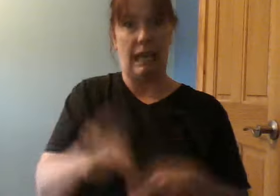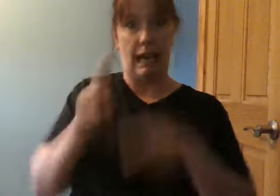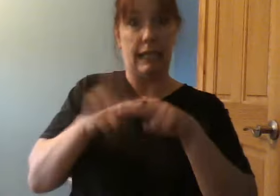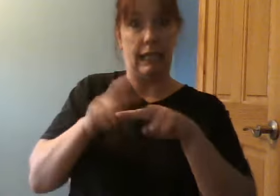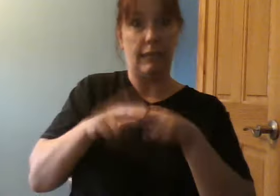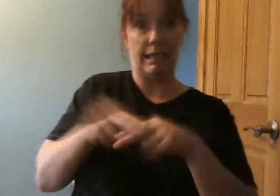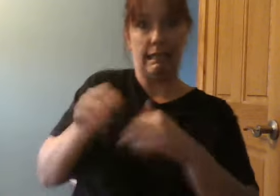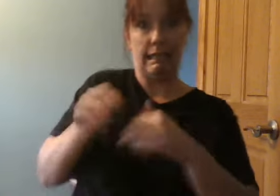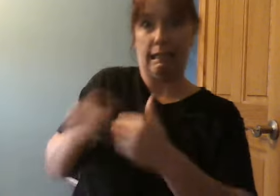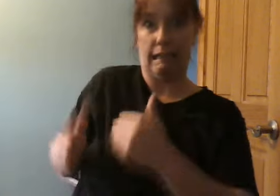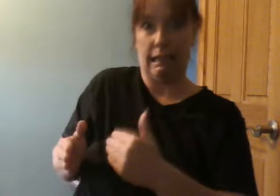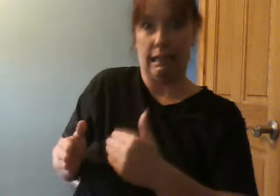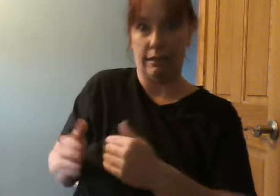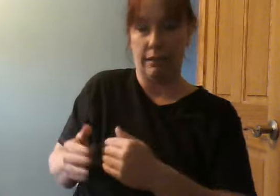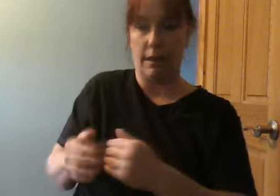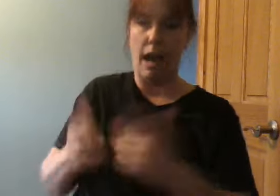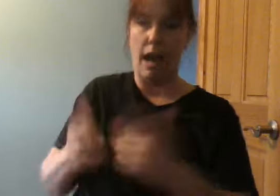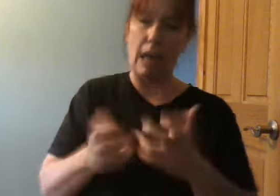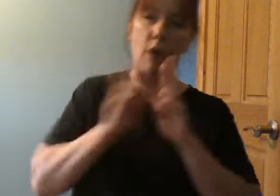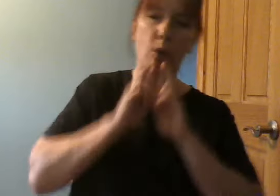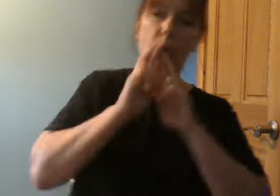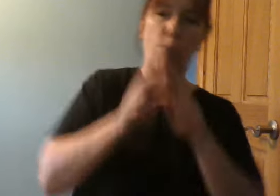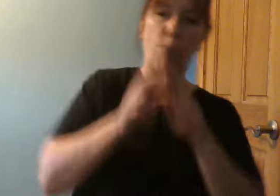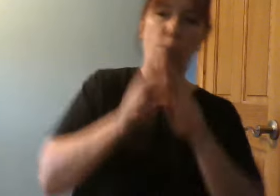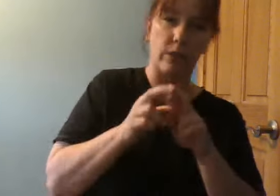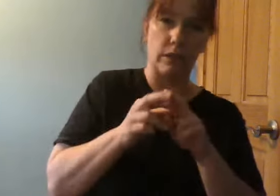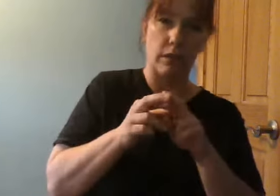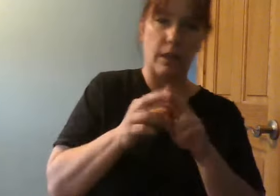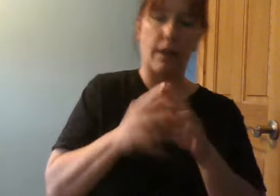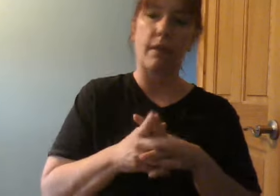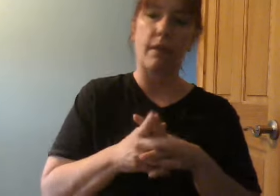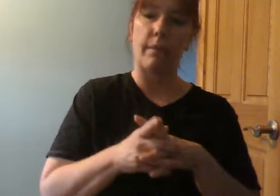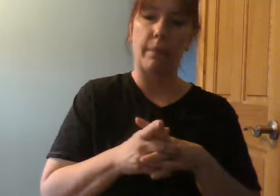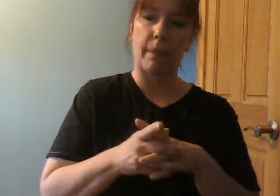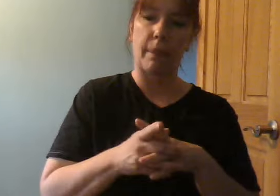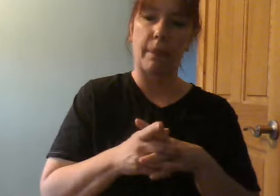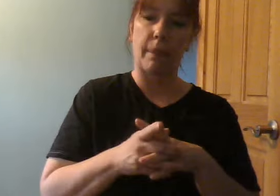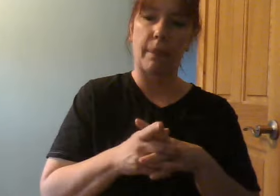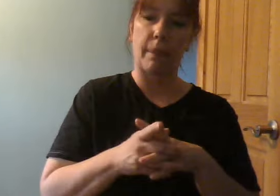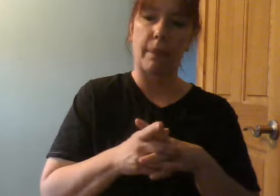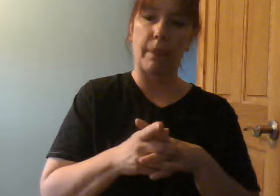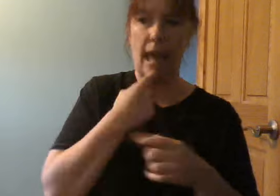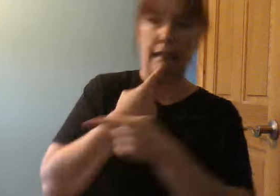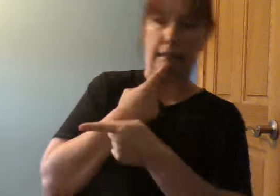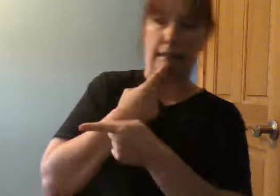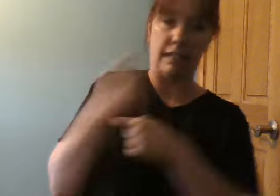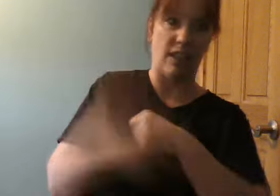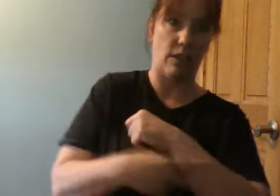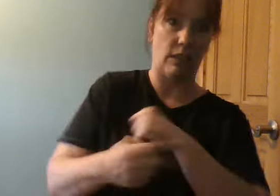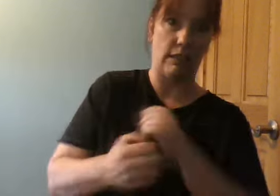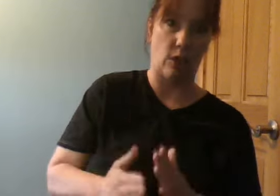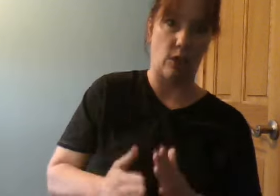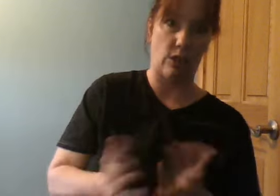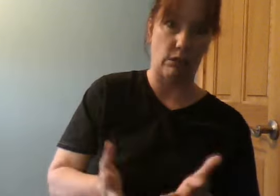boss of the bank. So I log on to do a little bit of whistleblowing. I send a message, this guy's a rogue trader. That message is meaningless if you don't know that